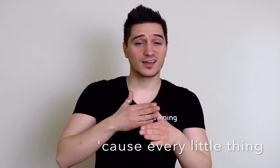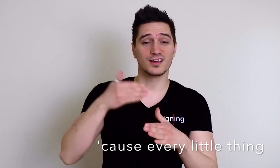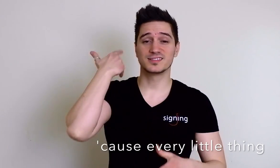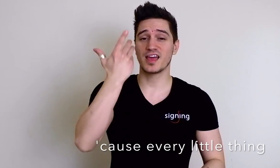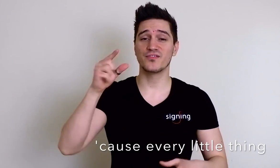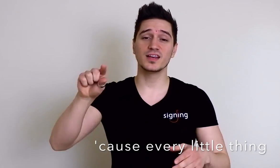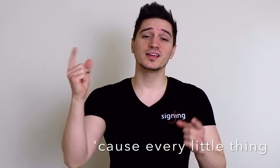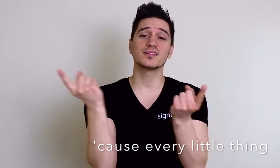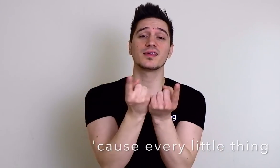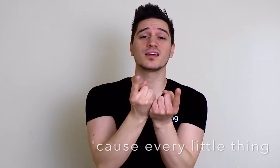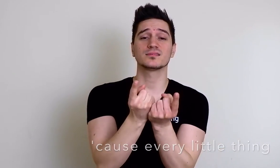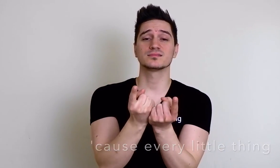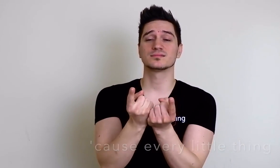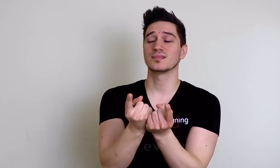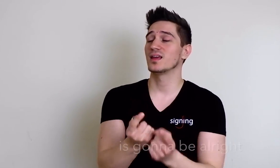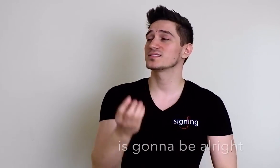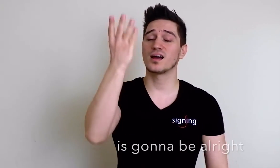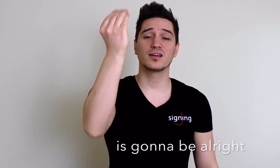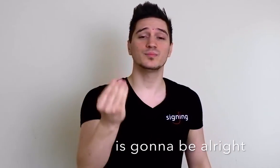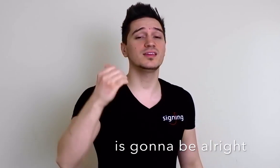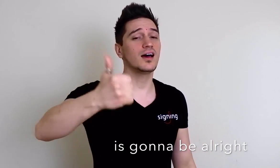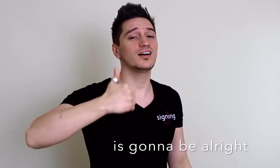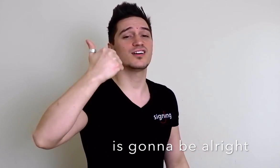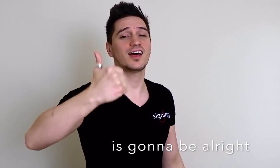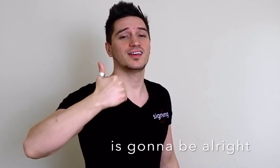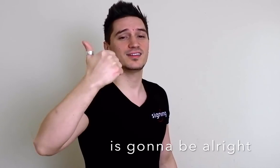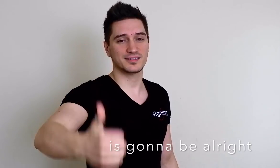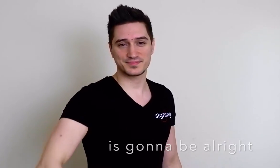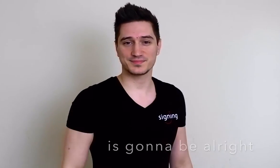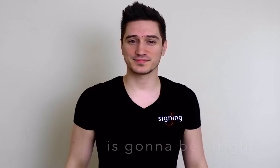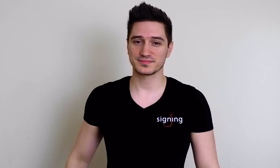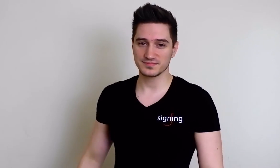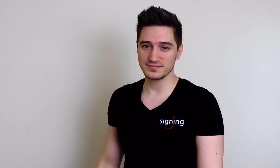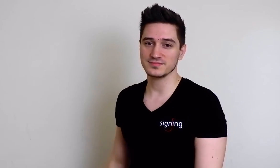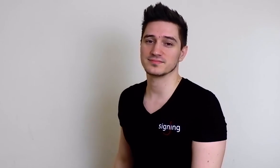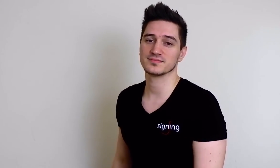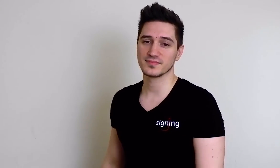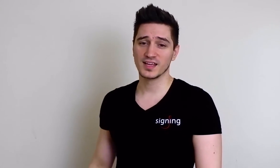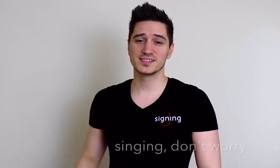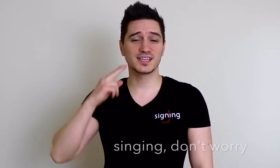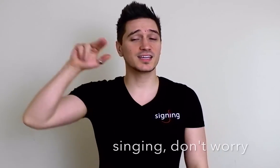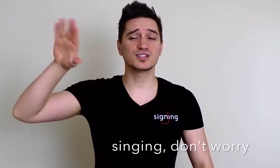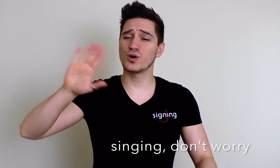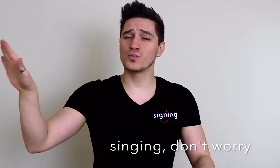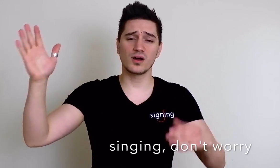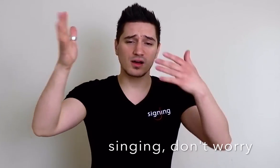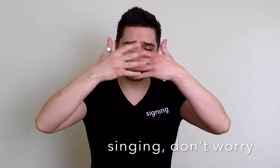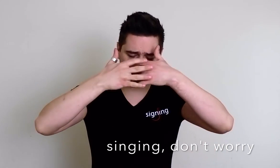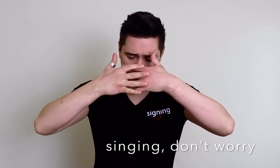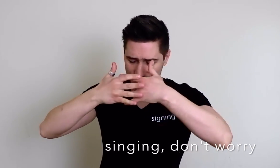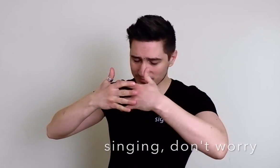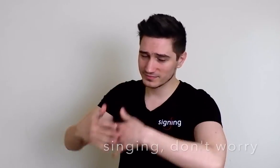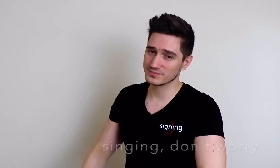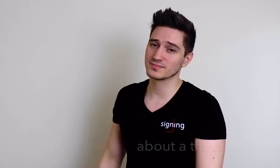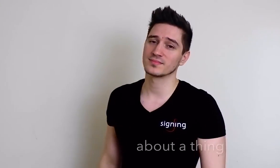Cause every little thing gonna be alright Singing, don't